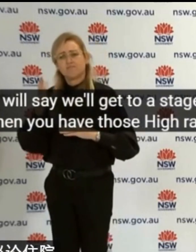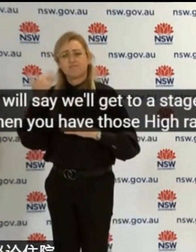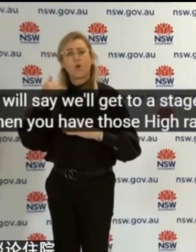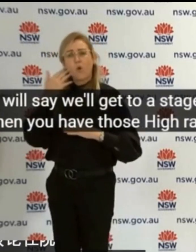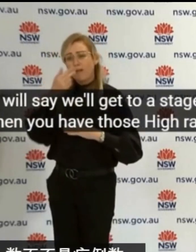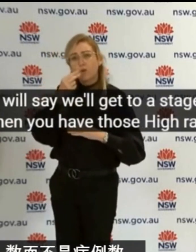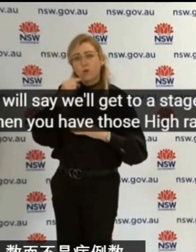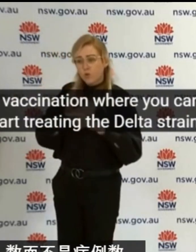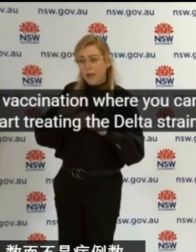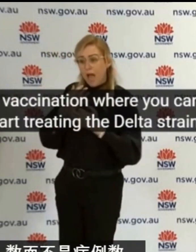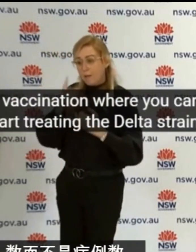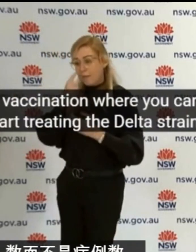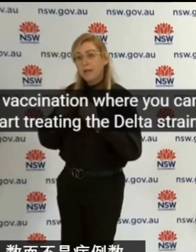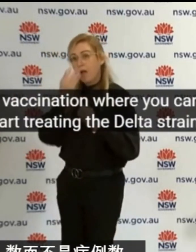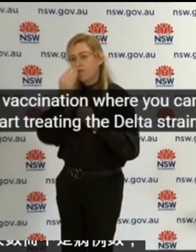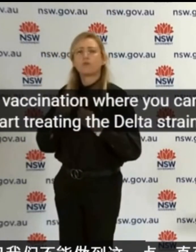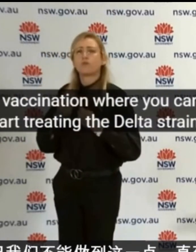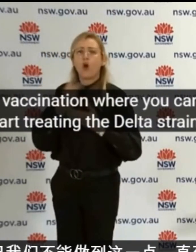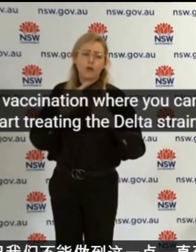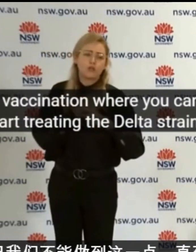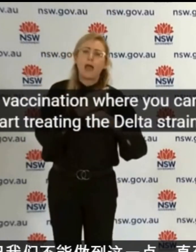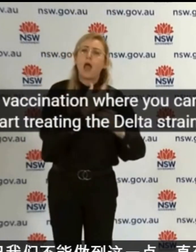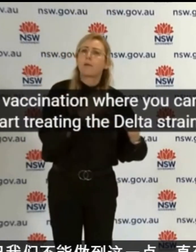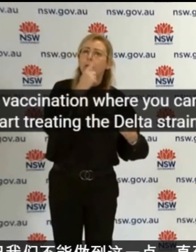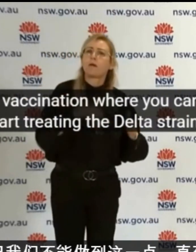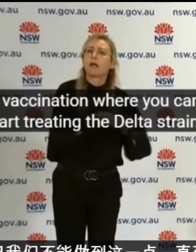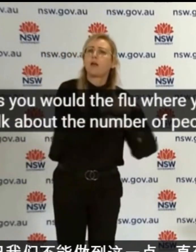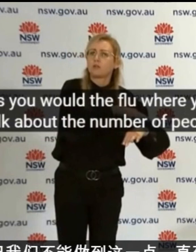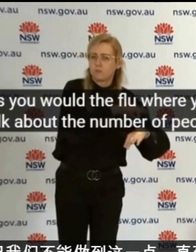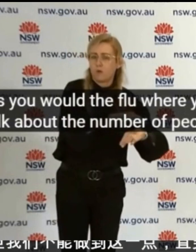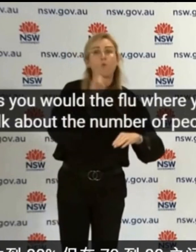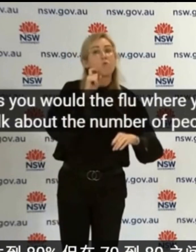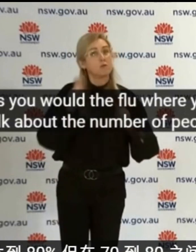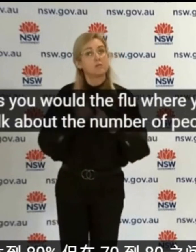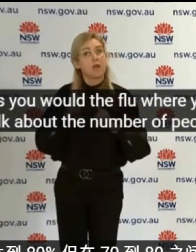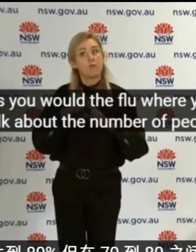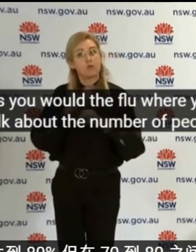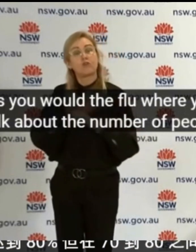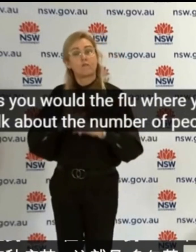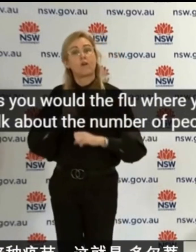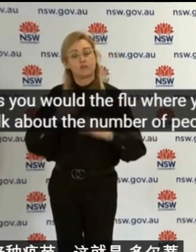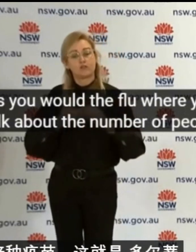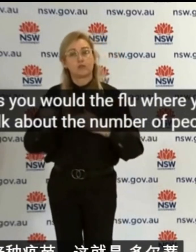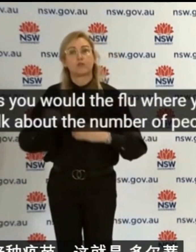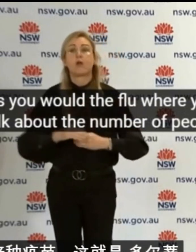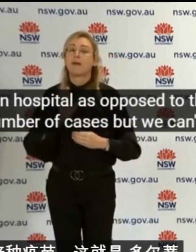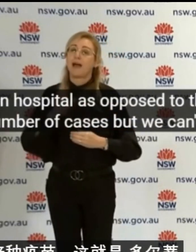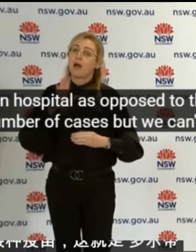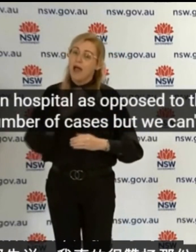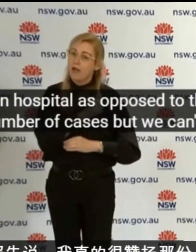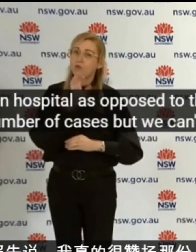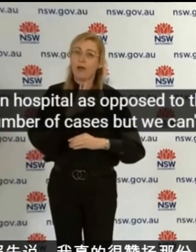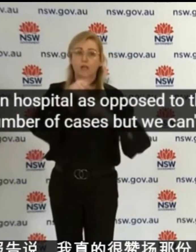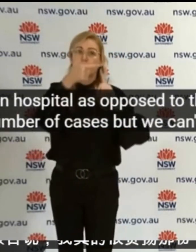cases. But we can't do that until we get to that 80%. But between 70 and 80% vaccination, that's what the Doherty report says. And I really do commend